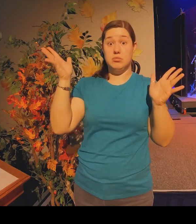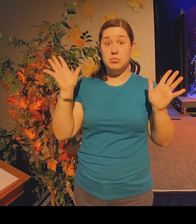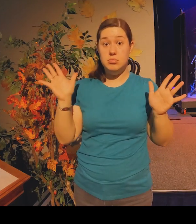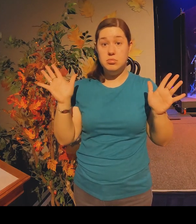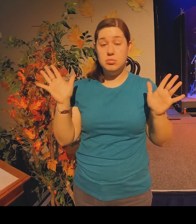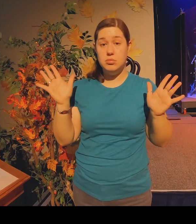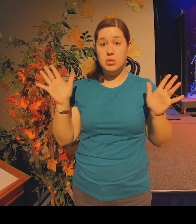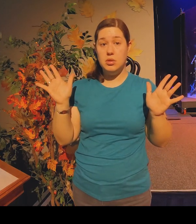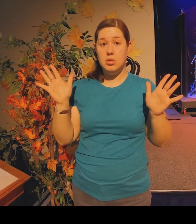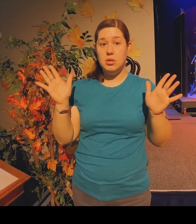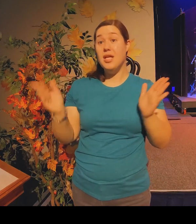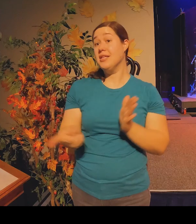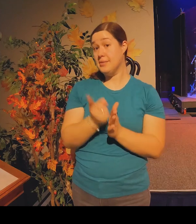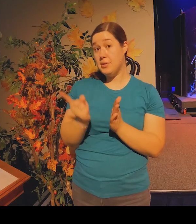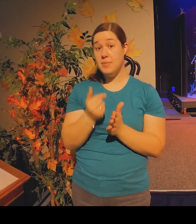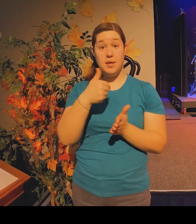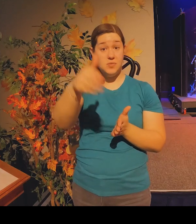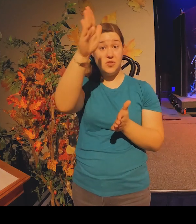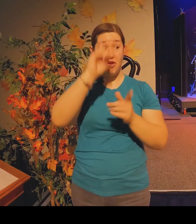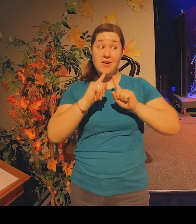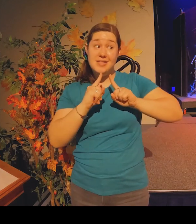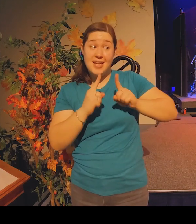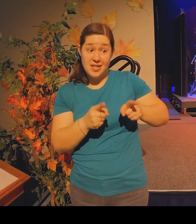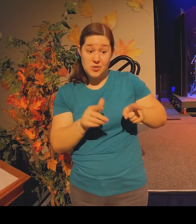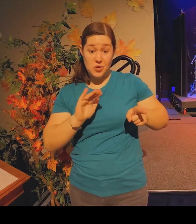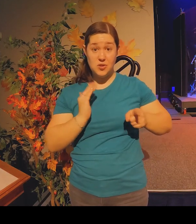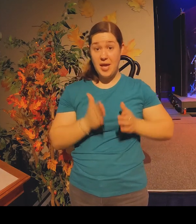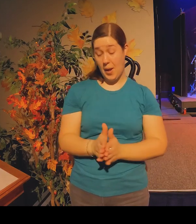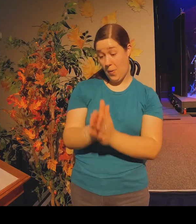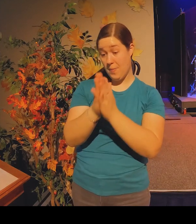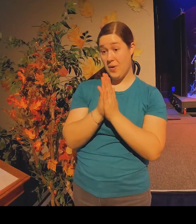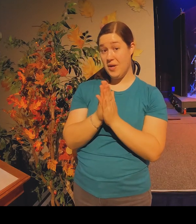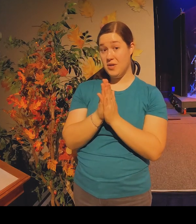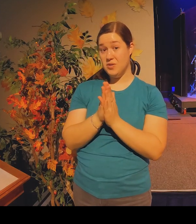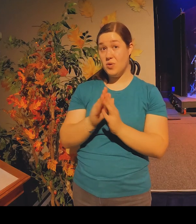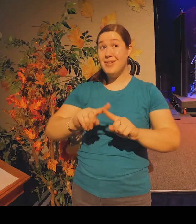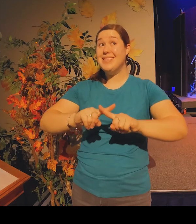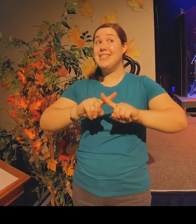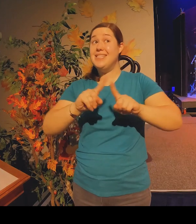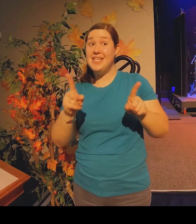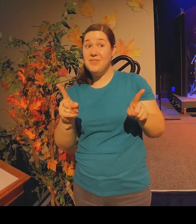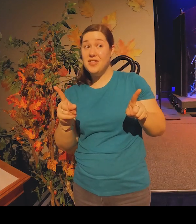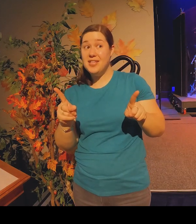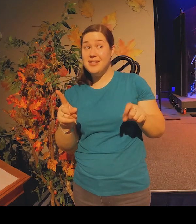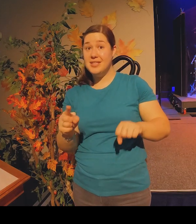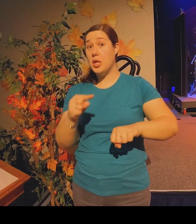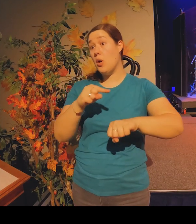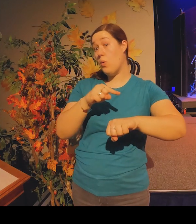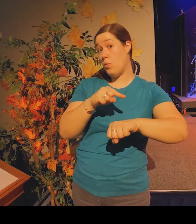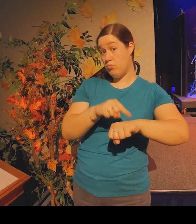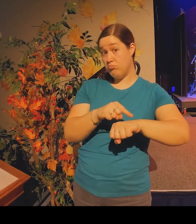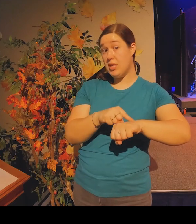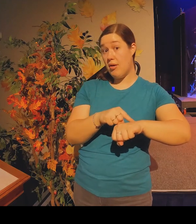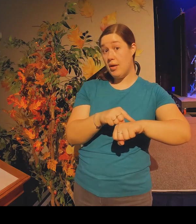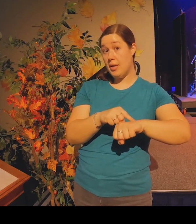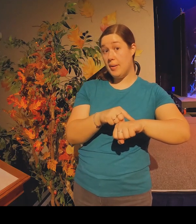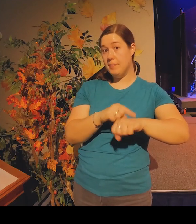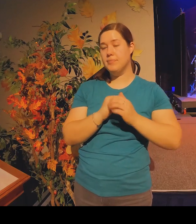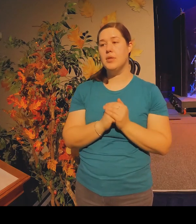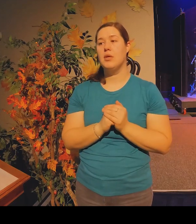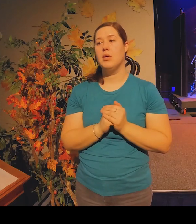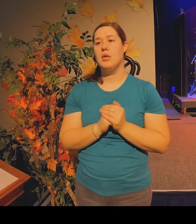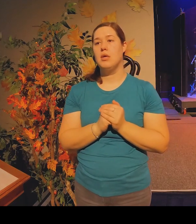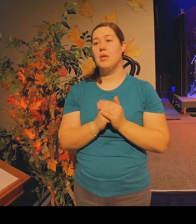Sometimes God's answer to our prayers are on a different timetable. And sometimes God's answers to our